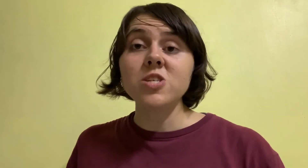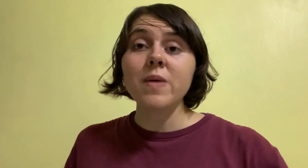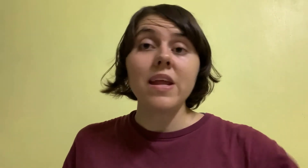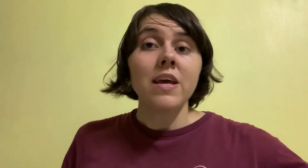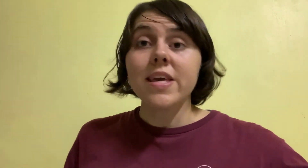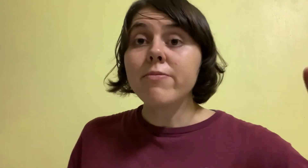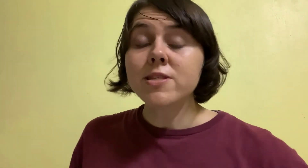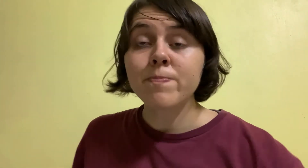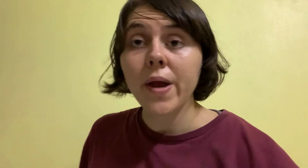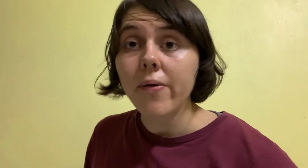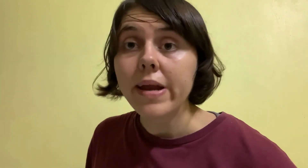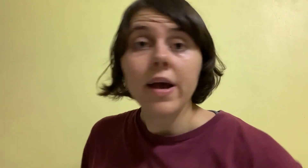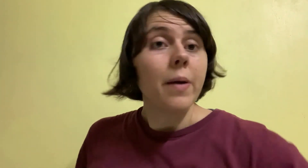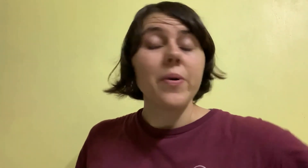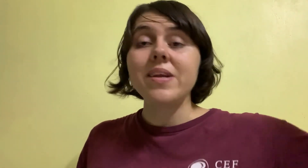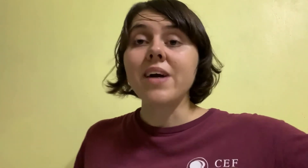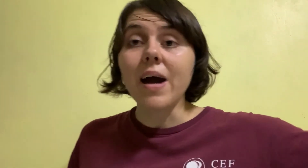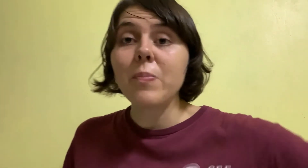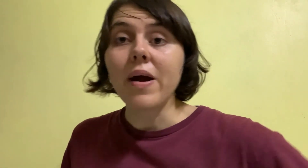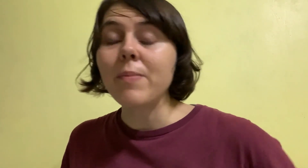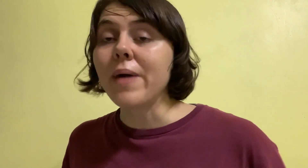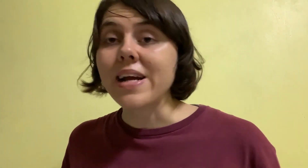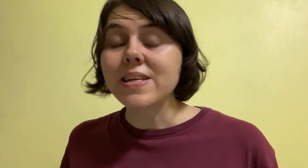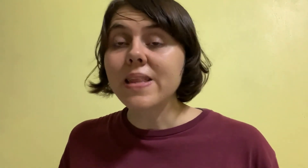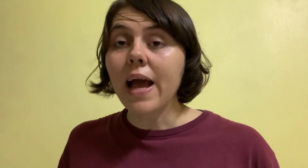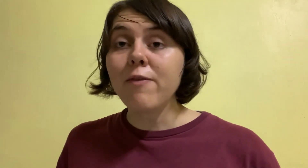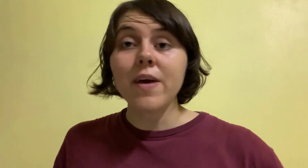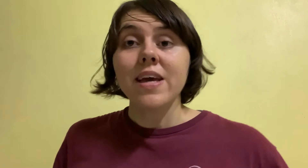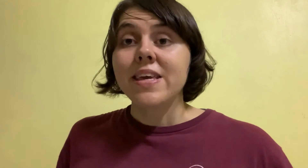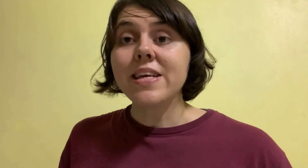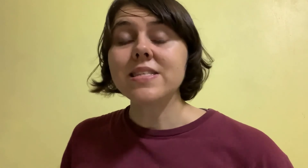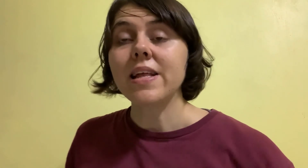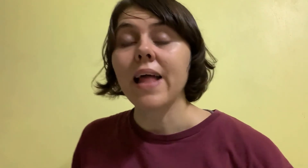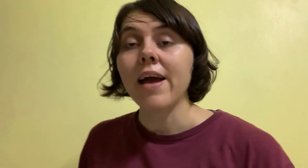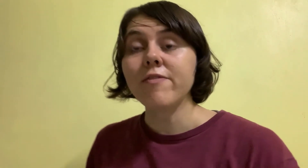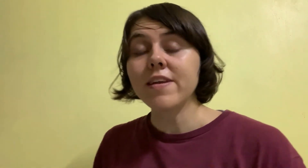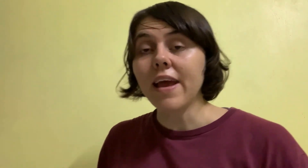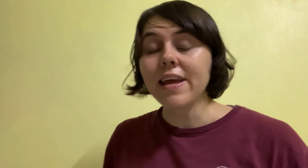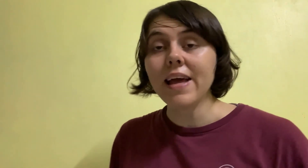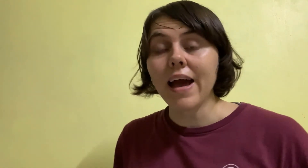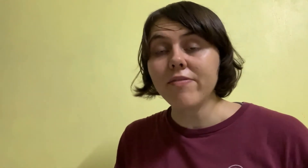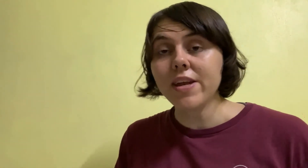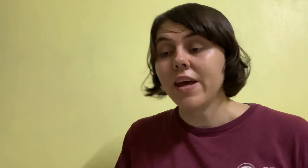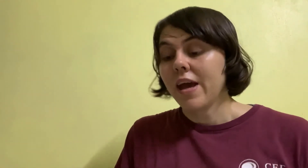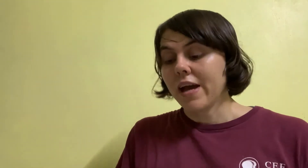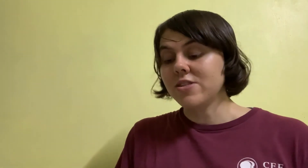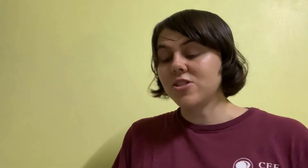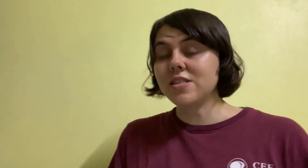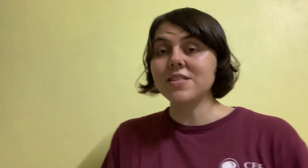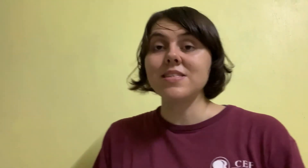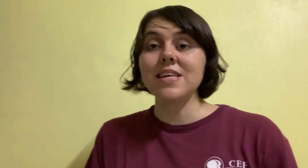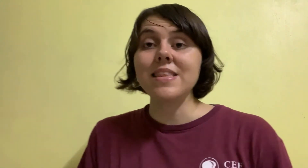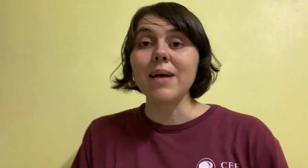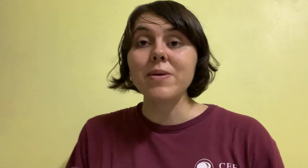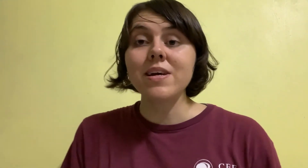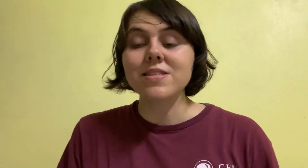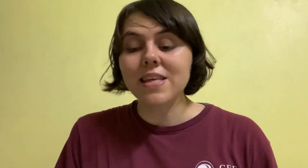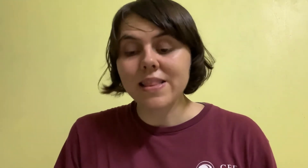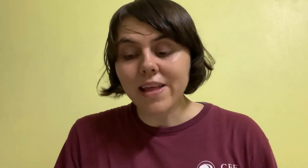punishment. He was buried, but God brought him back to life. He's alive today in heaven. And Jesus did that because he loves